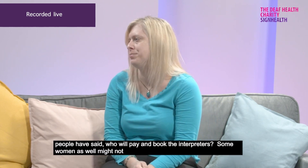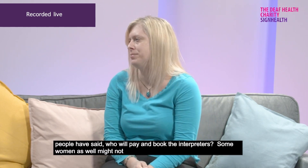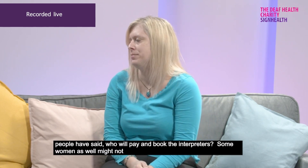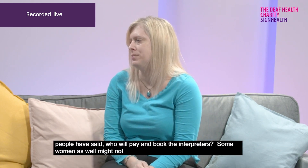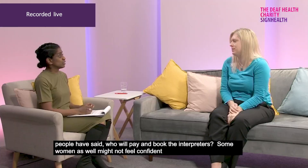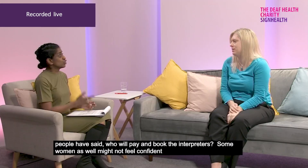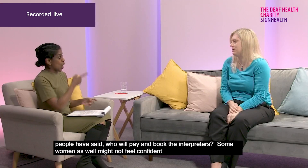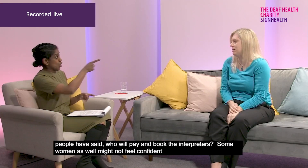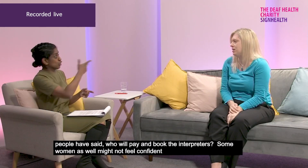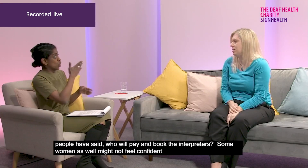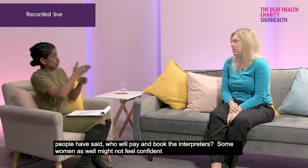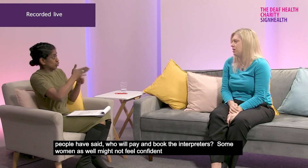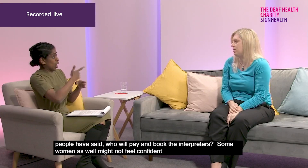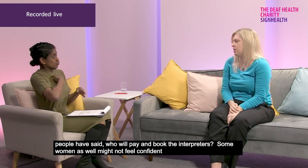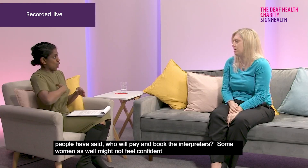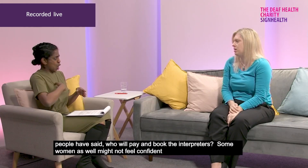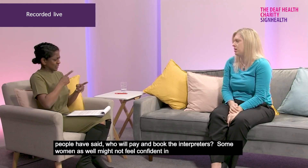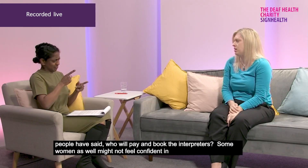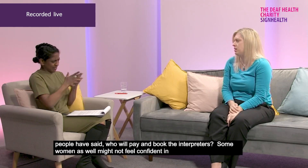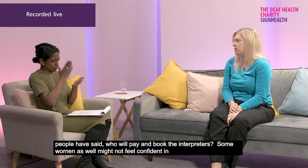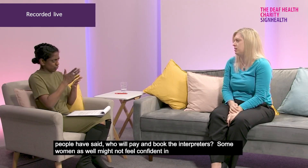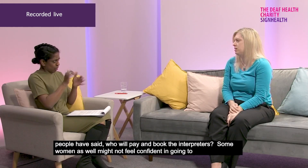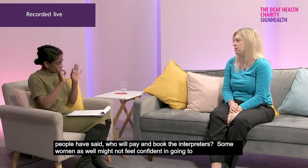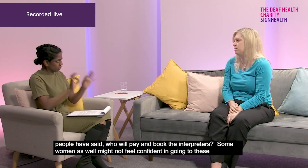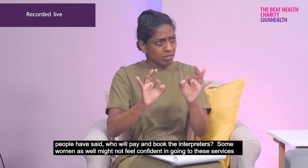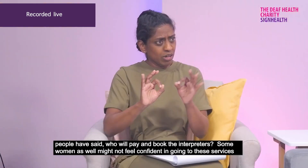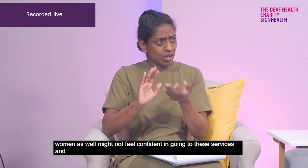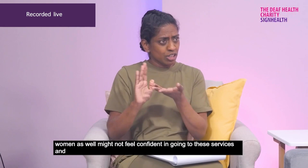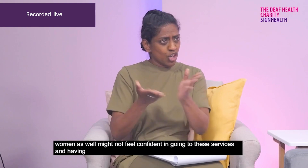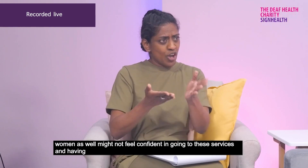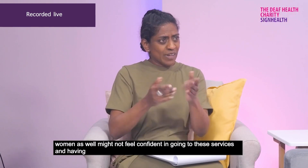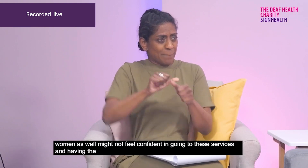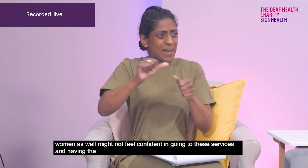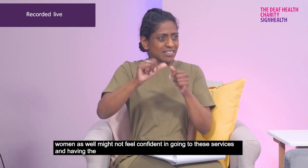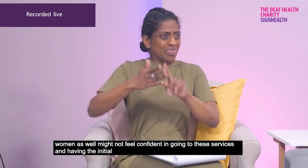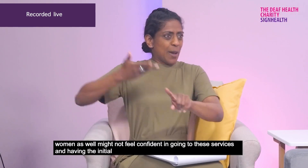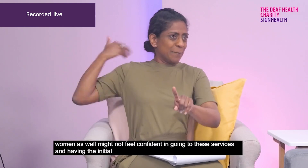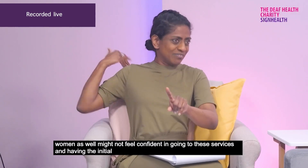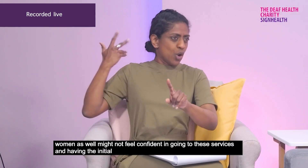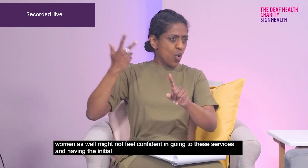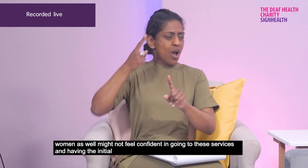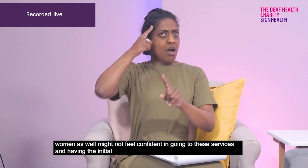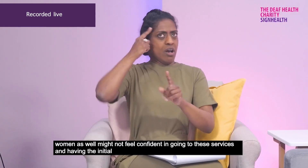feel confident in going to these services and having the initial communication with them.